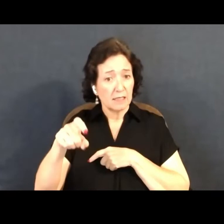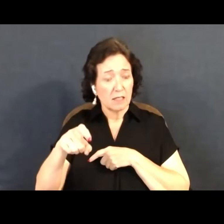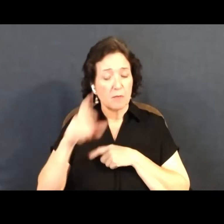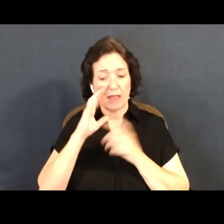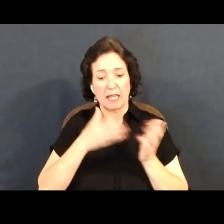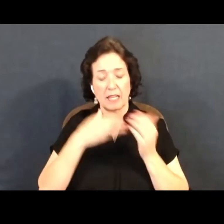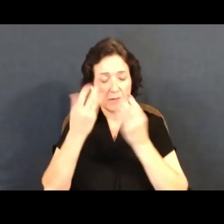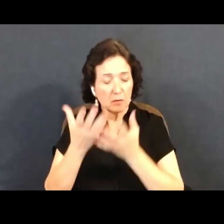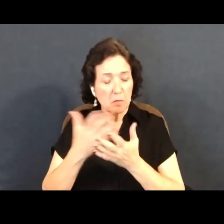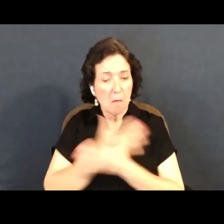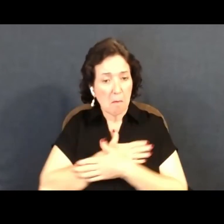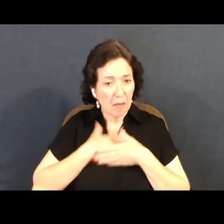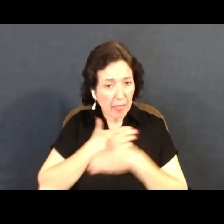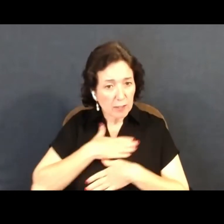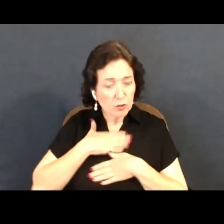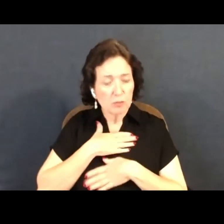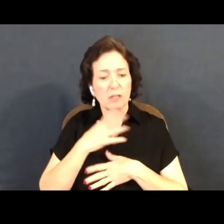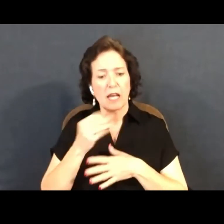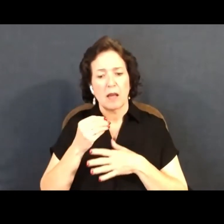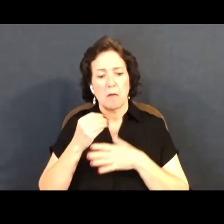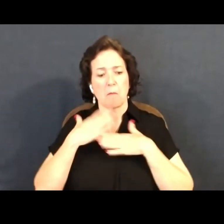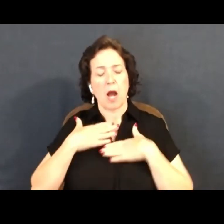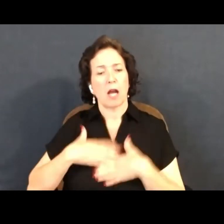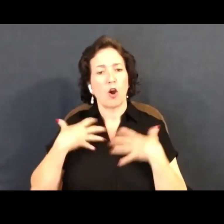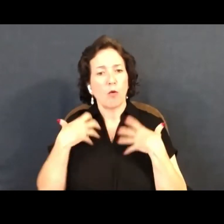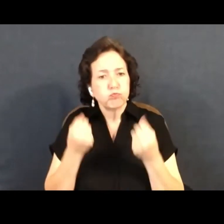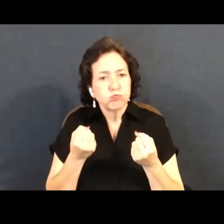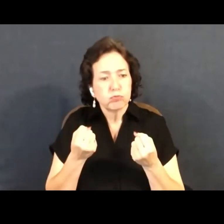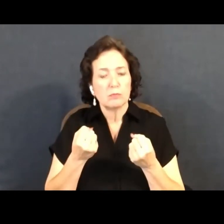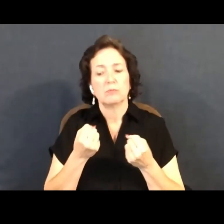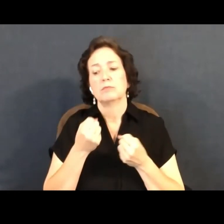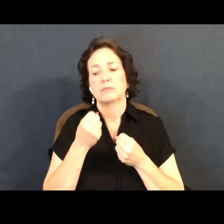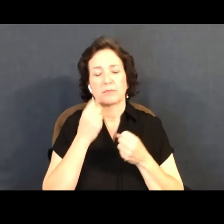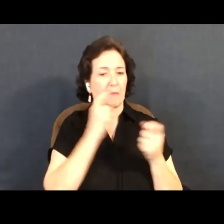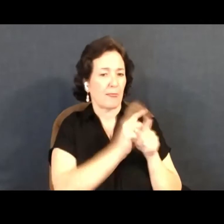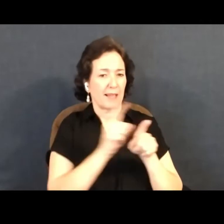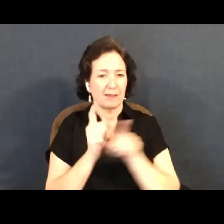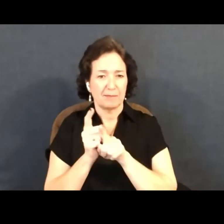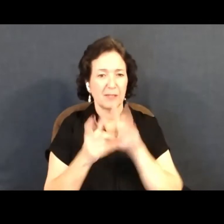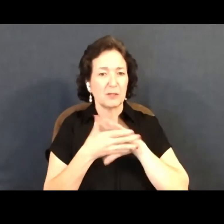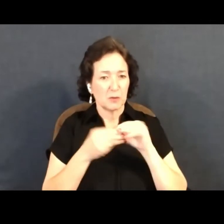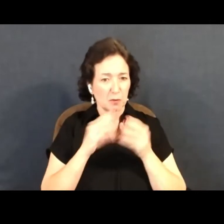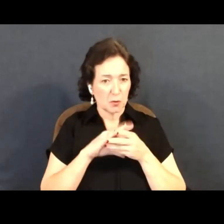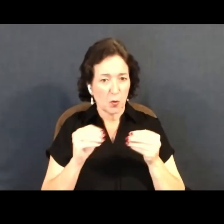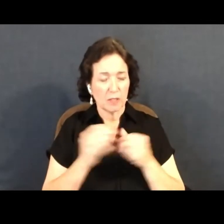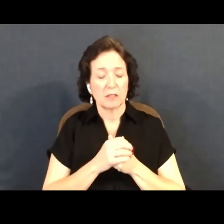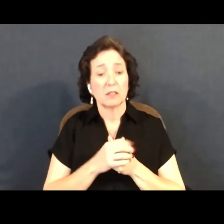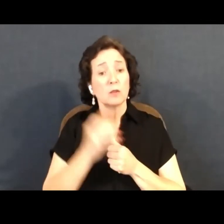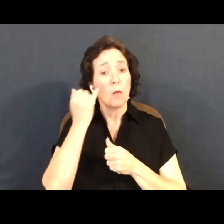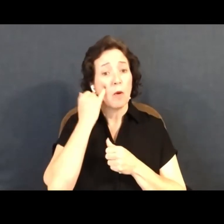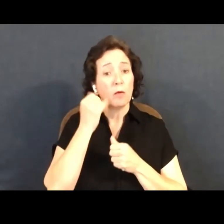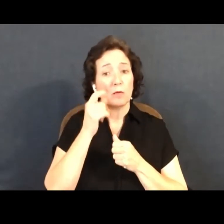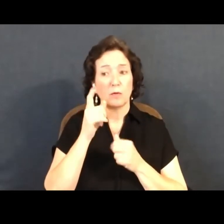pleasure and it nourishes us, as do stories. And like going to a